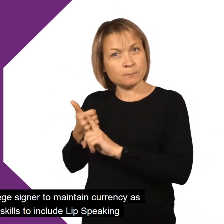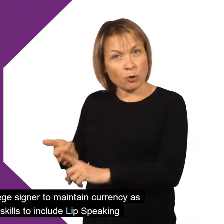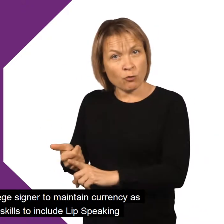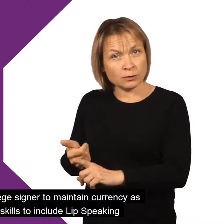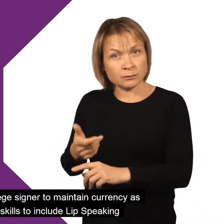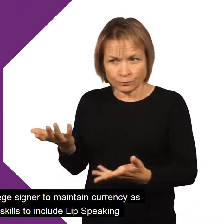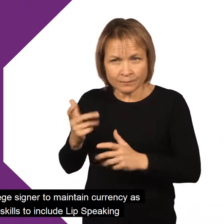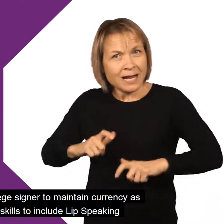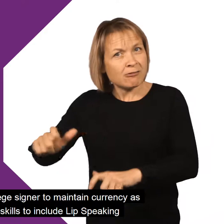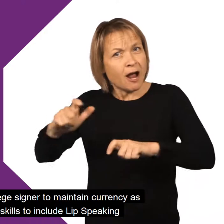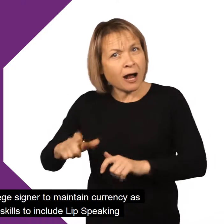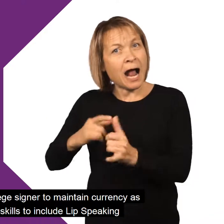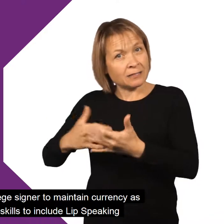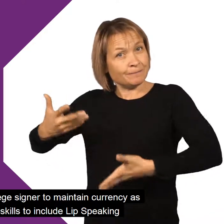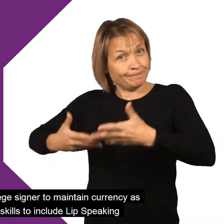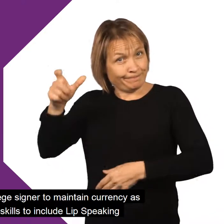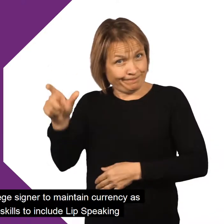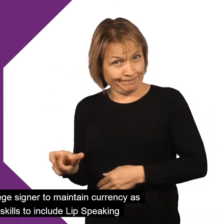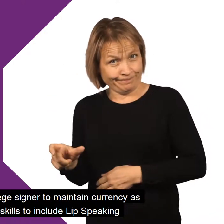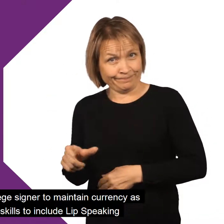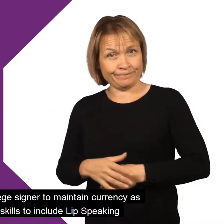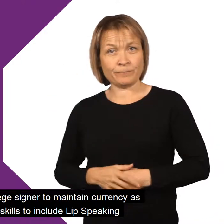expand skills to include lip speaking